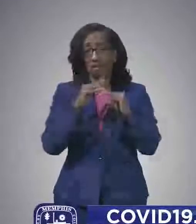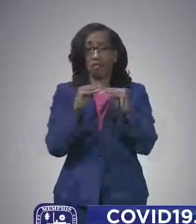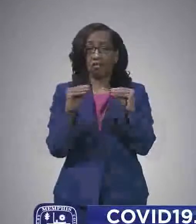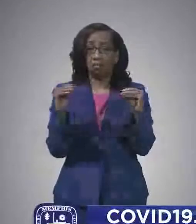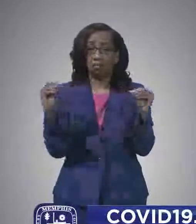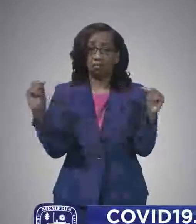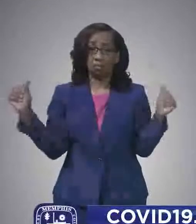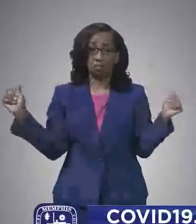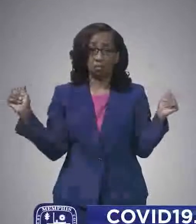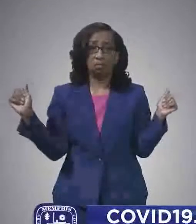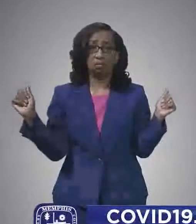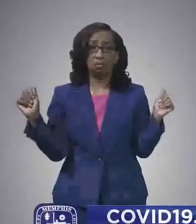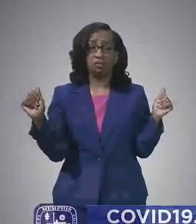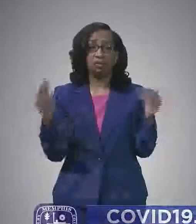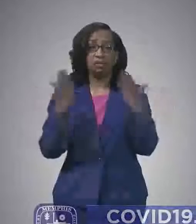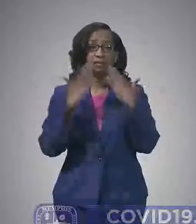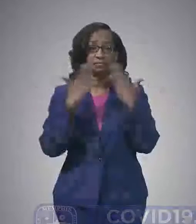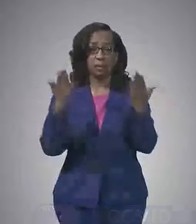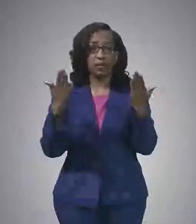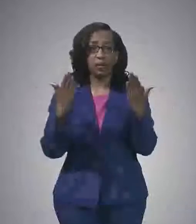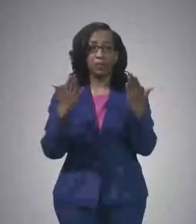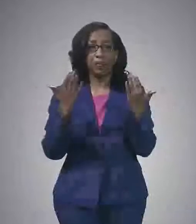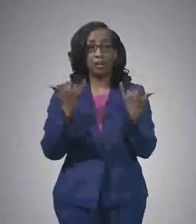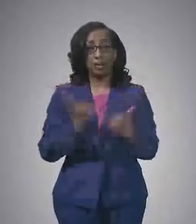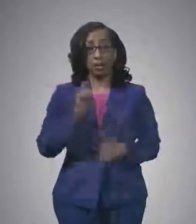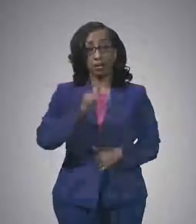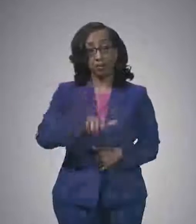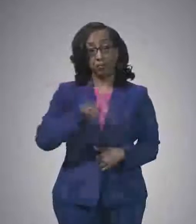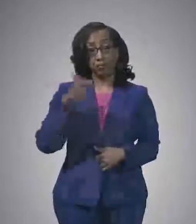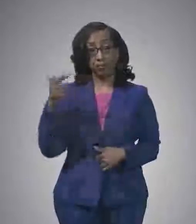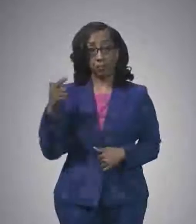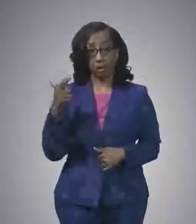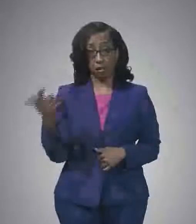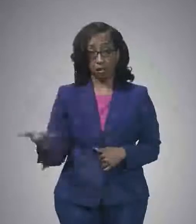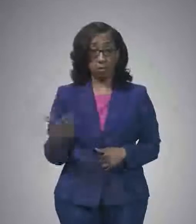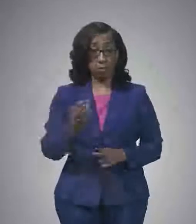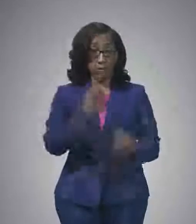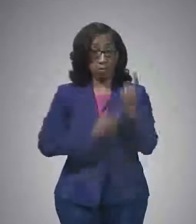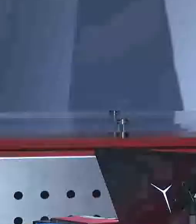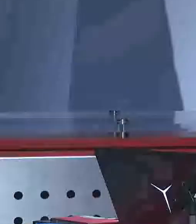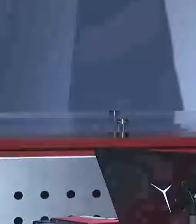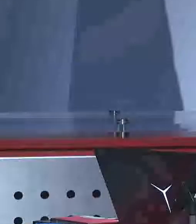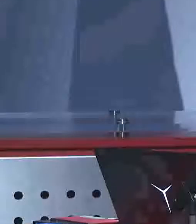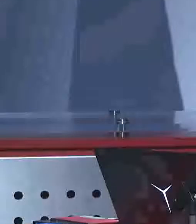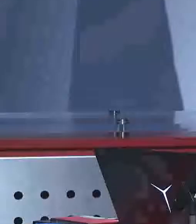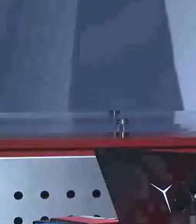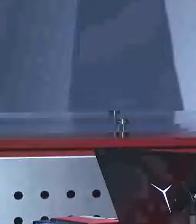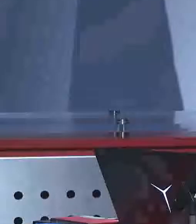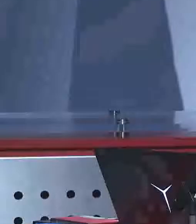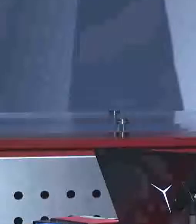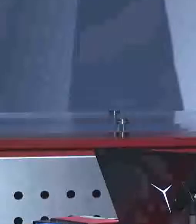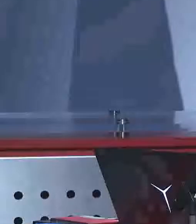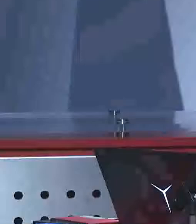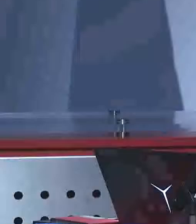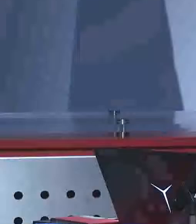possible. Thank you. At this time, I'll turn it over for questions. Brad Broders, Local 24.